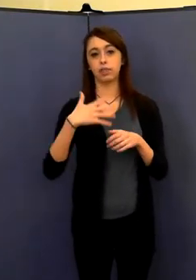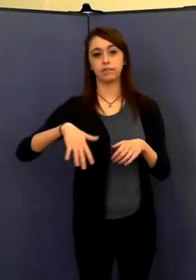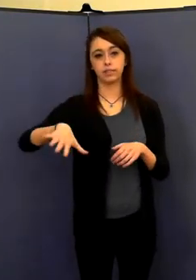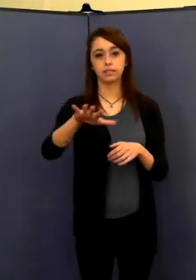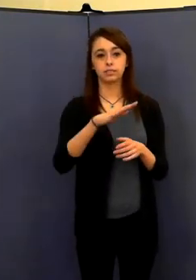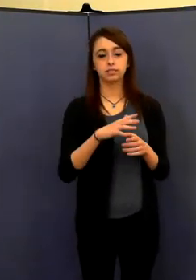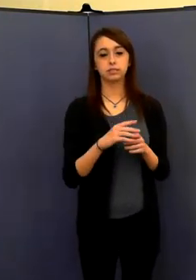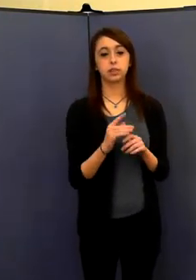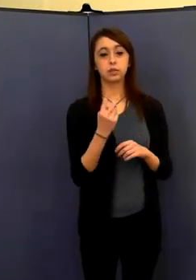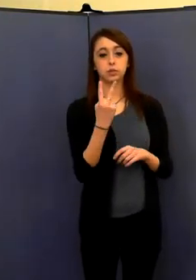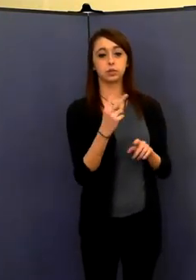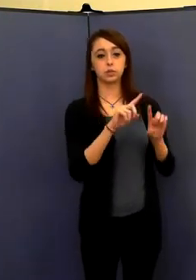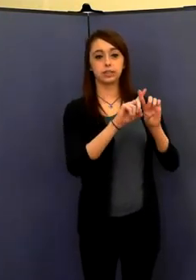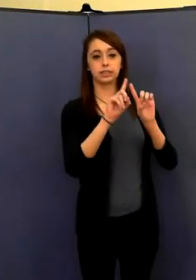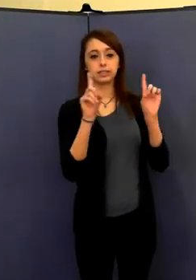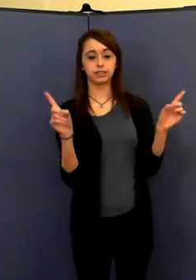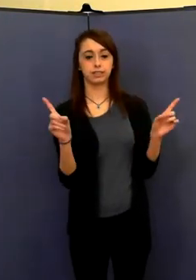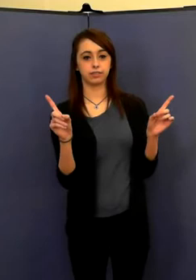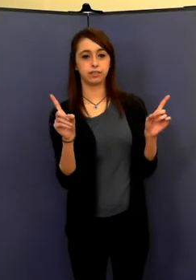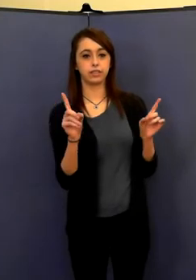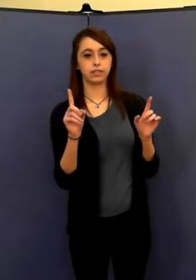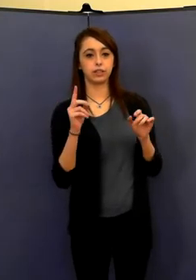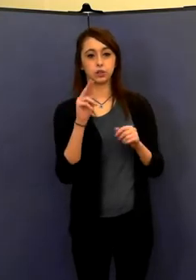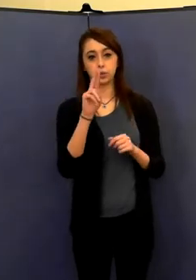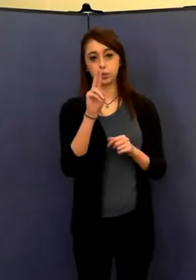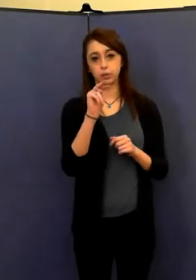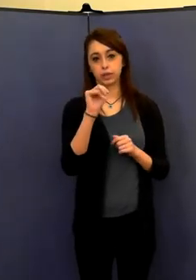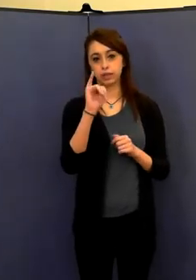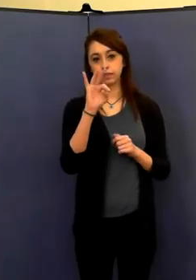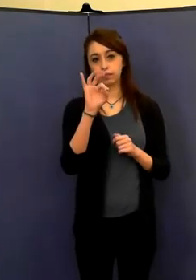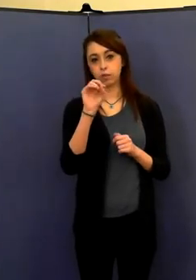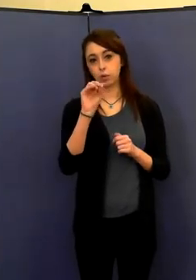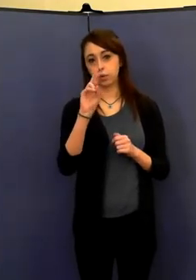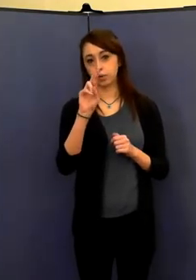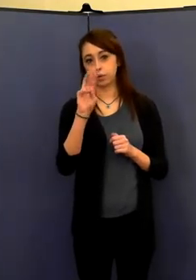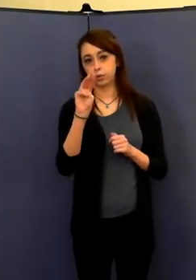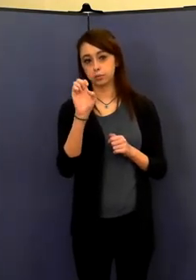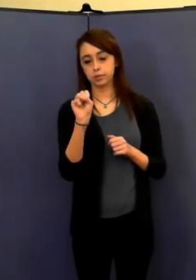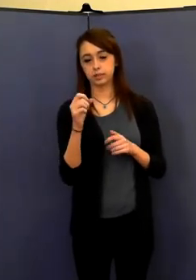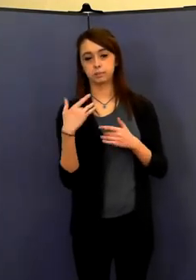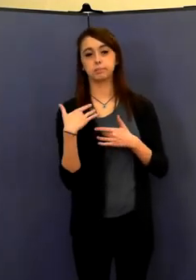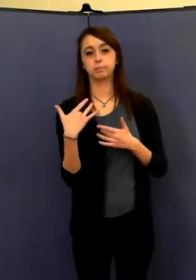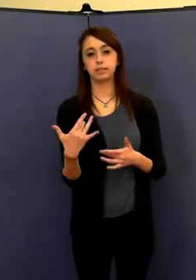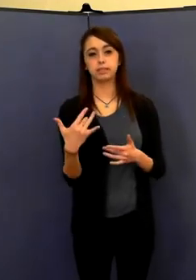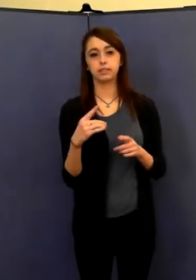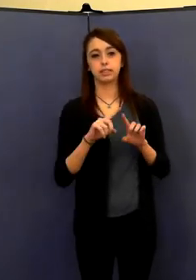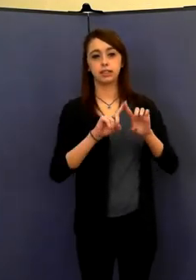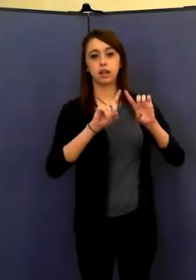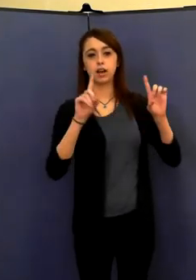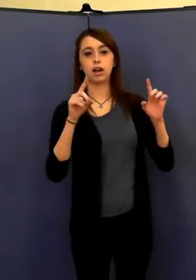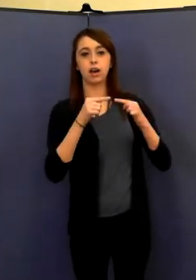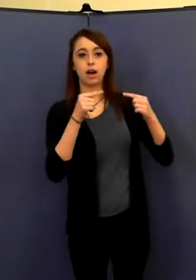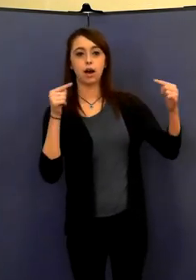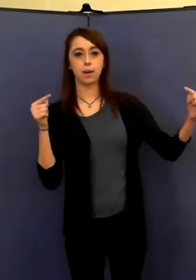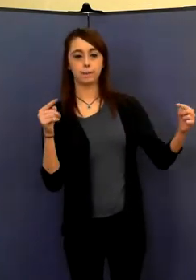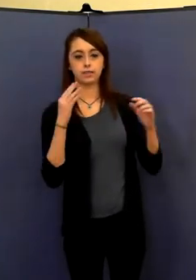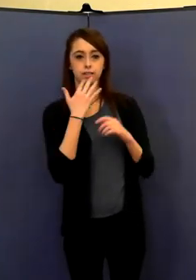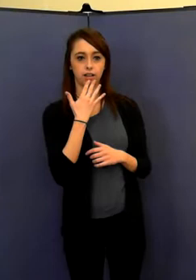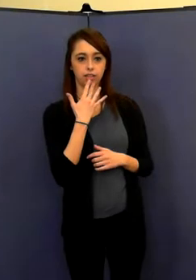defining uniforms. The colors are normally opposite colors, or team colors. And there must be 10